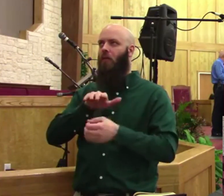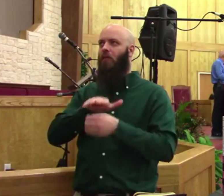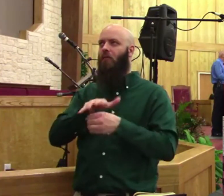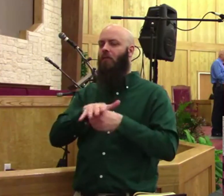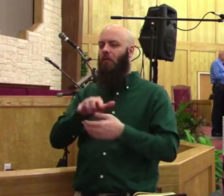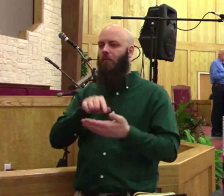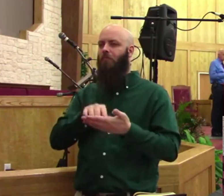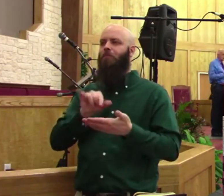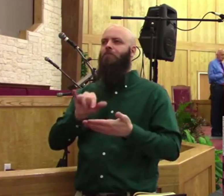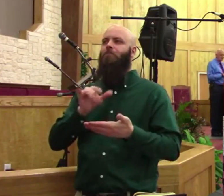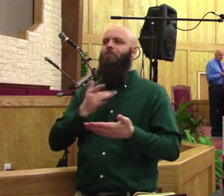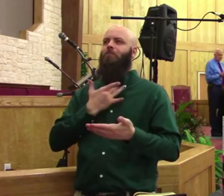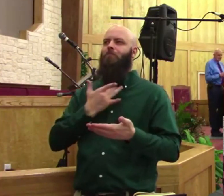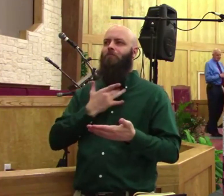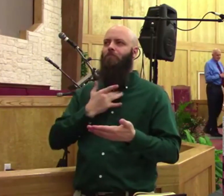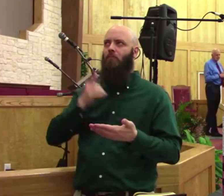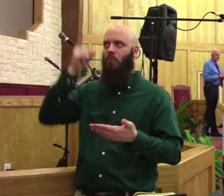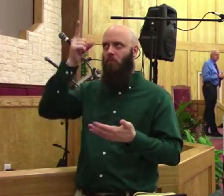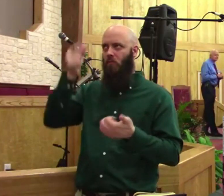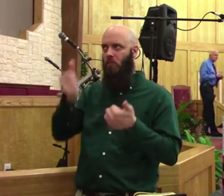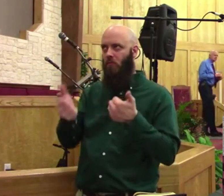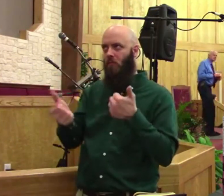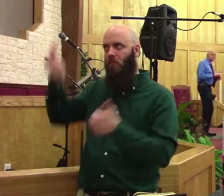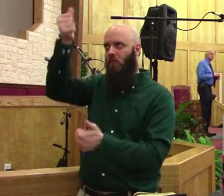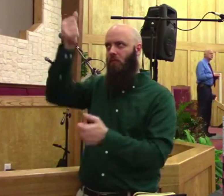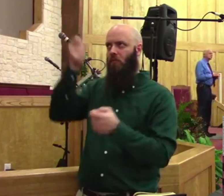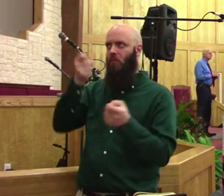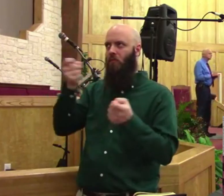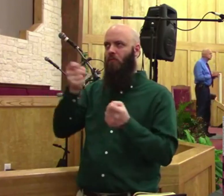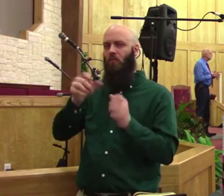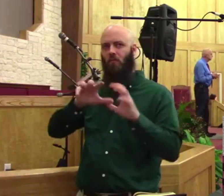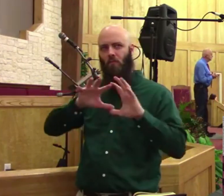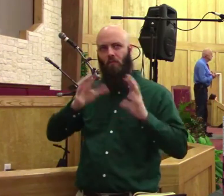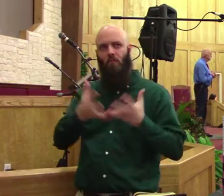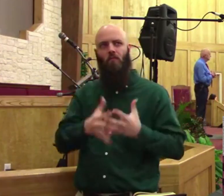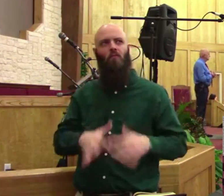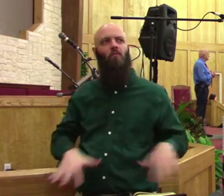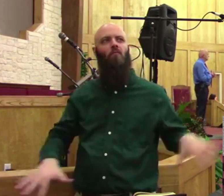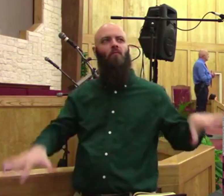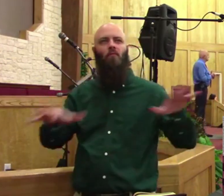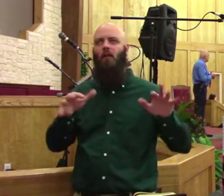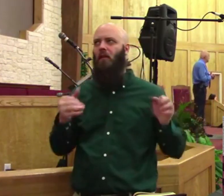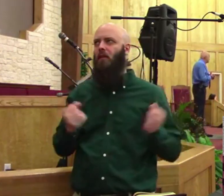That you are the governor of the universe.